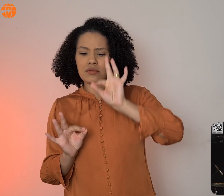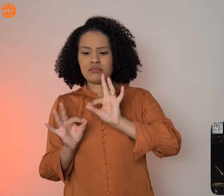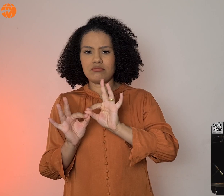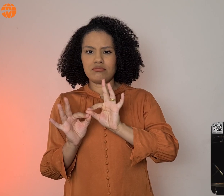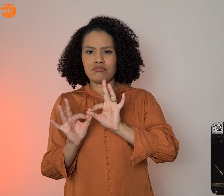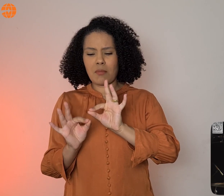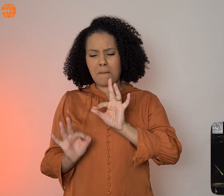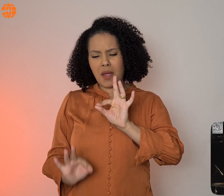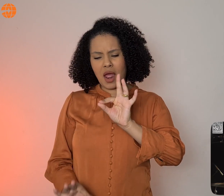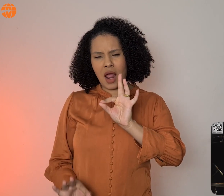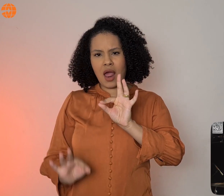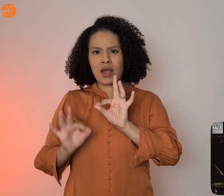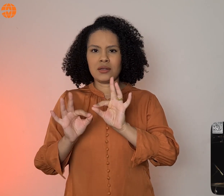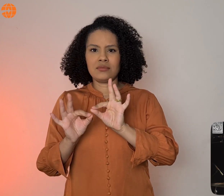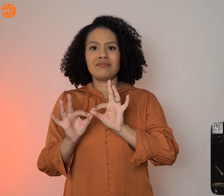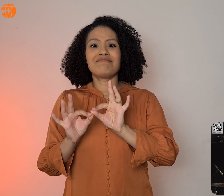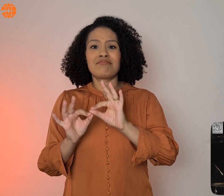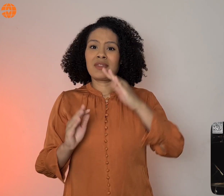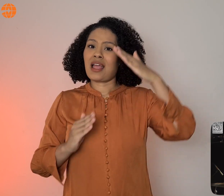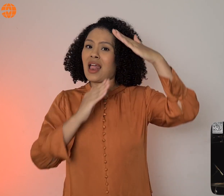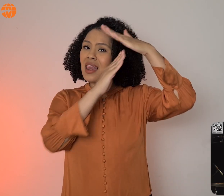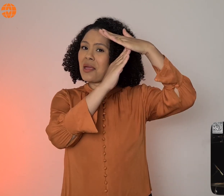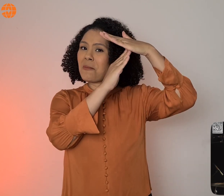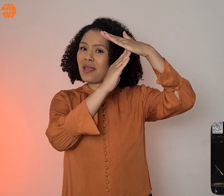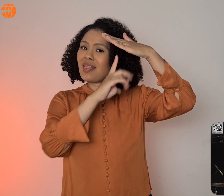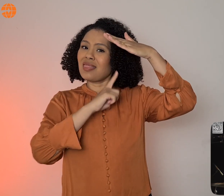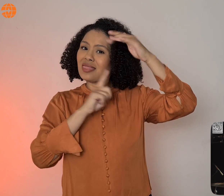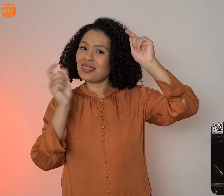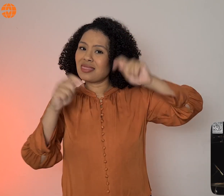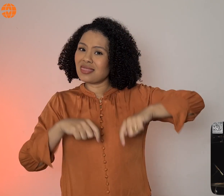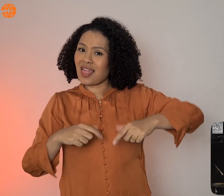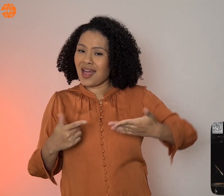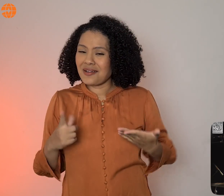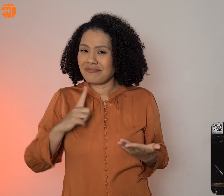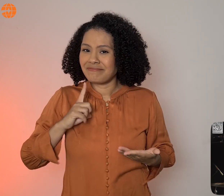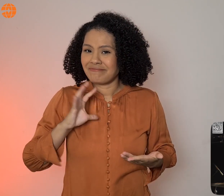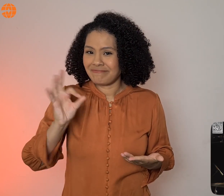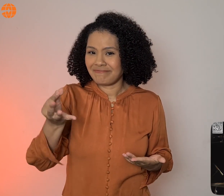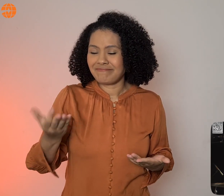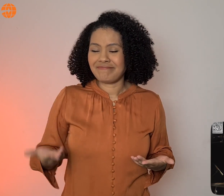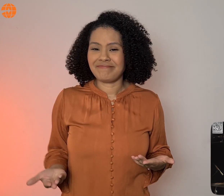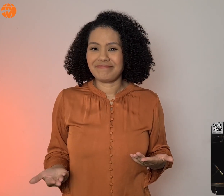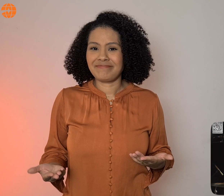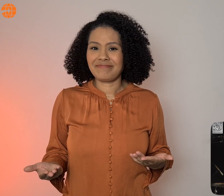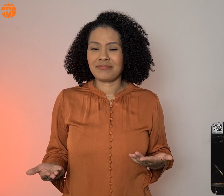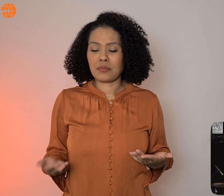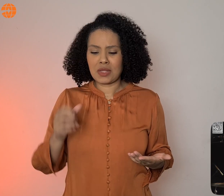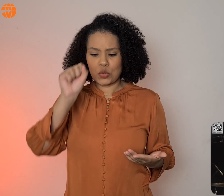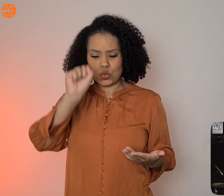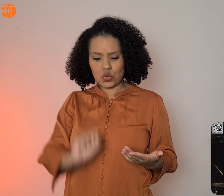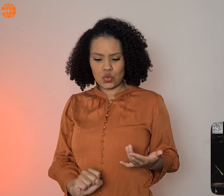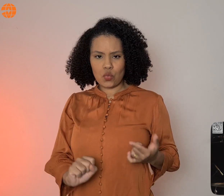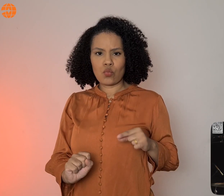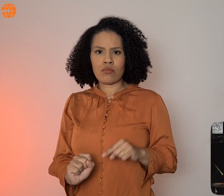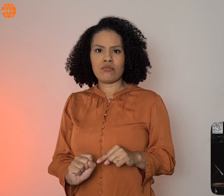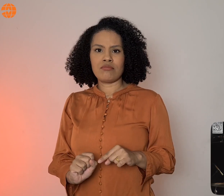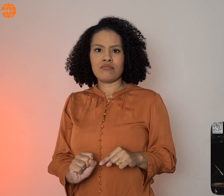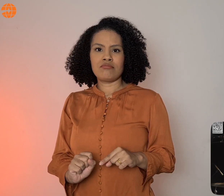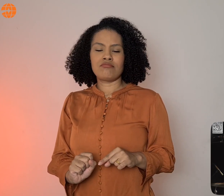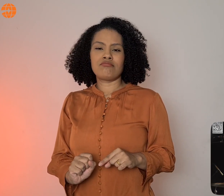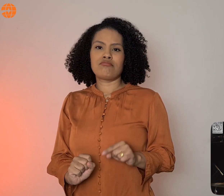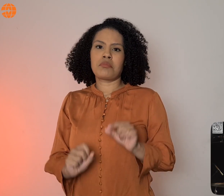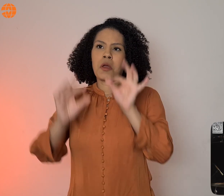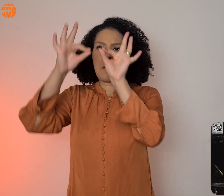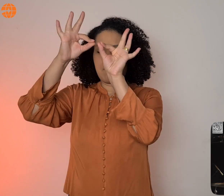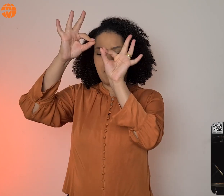distante no norte. There's a limit to how far north you can go. E você vai encontrar um limite no norte que And você once you're at pode the ir. North Pole, everywhere else you go is south.